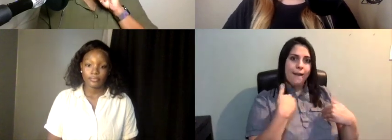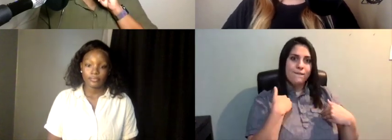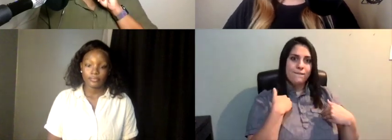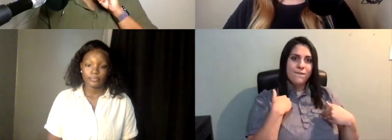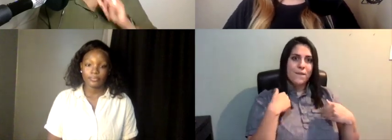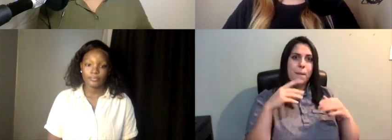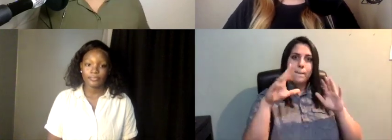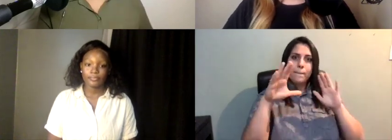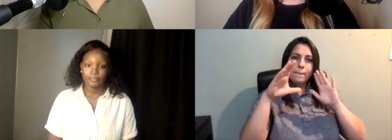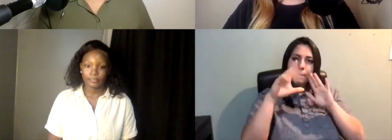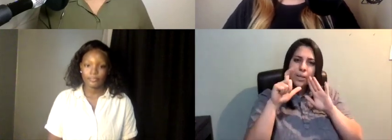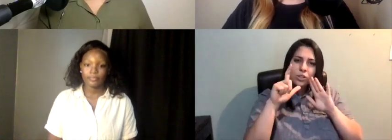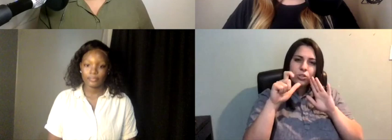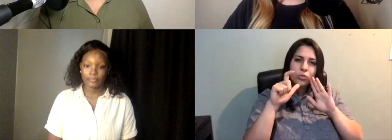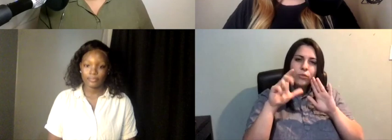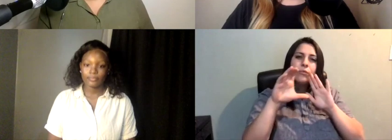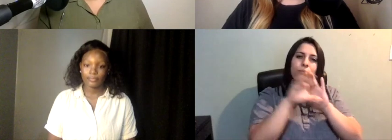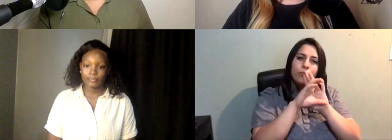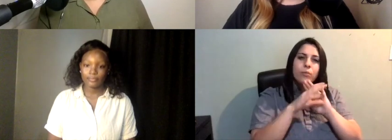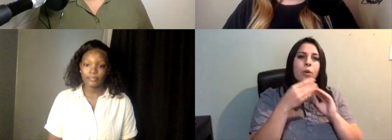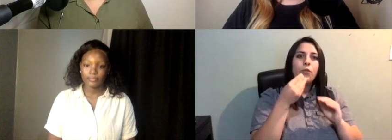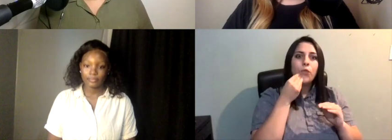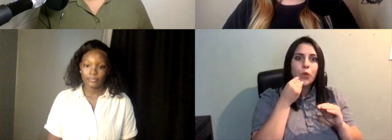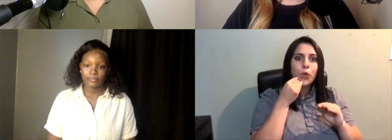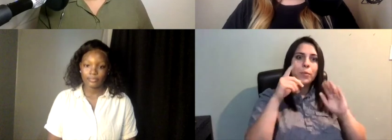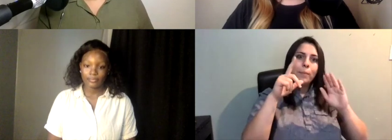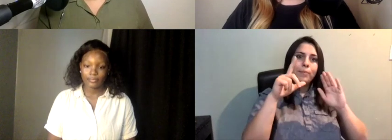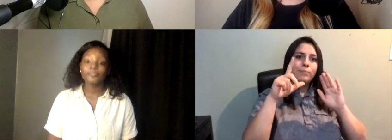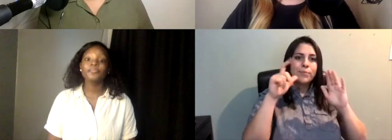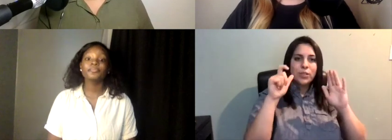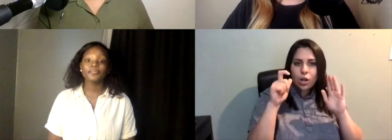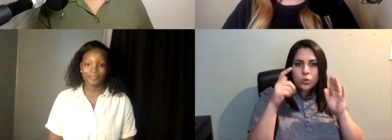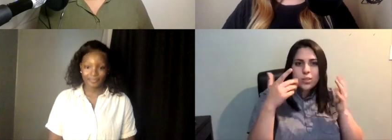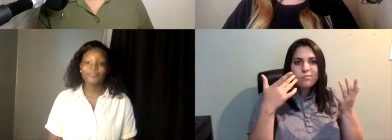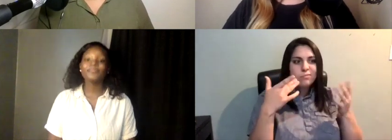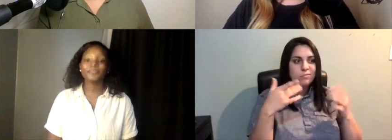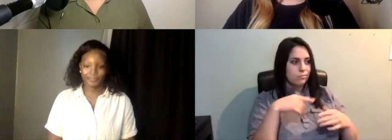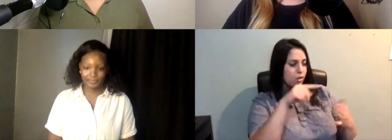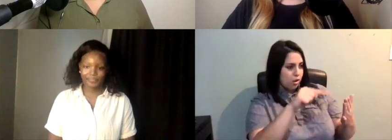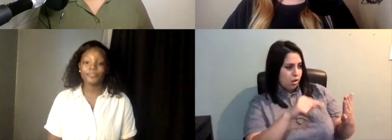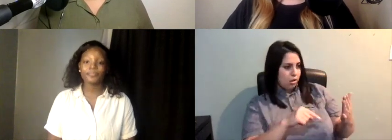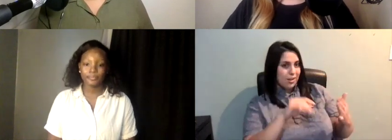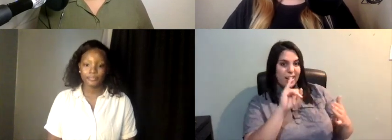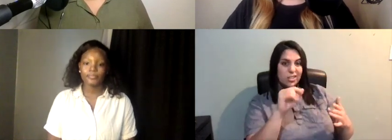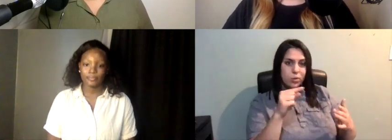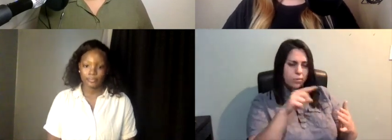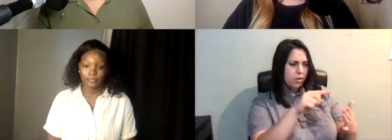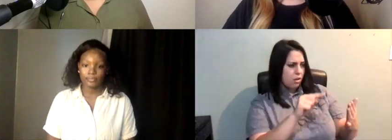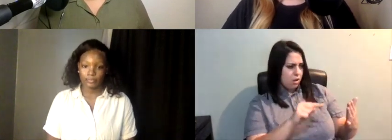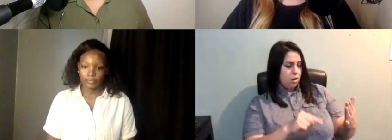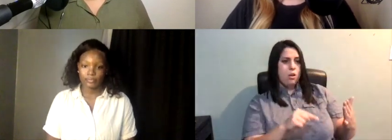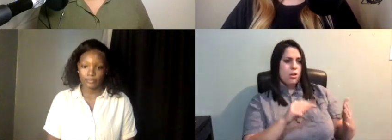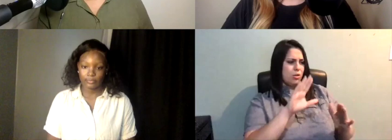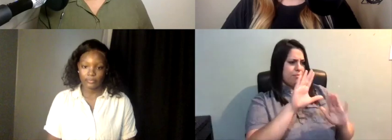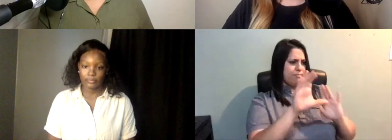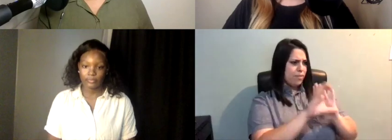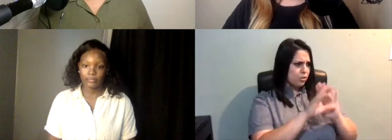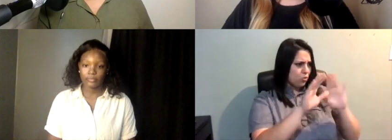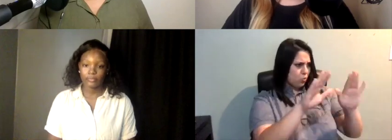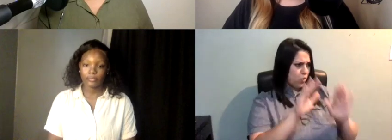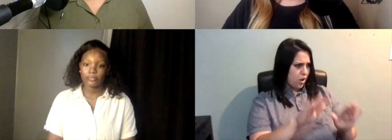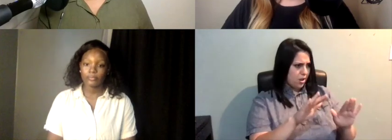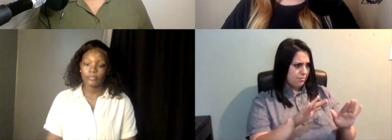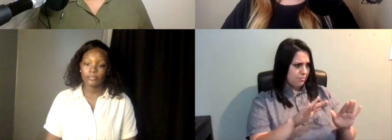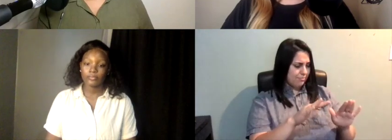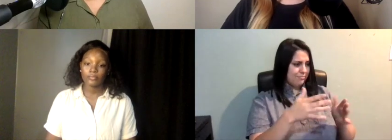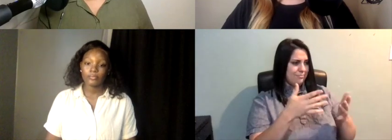like, really cool stuff. I would love to know how you got started. You know, your photos are great. Your podcast is great. I just would love to have a chat